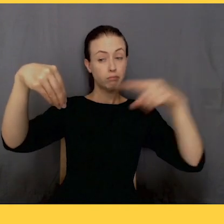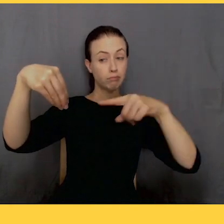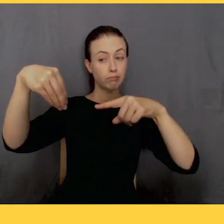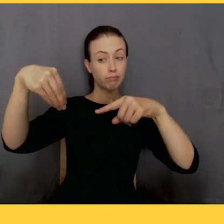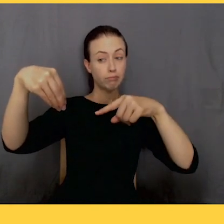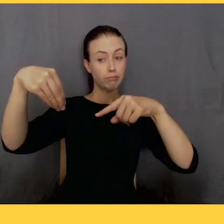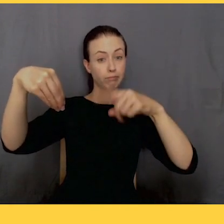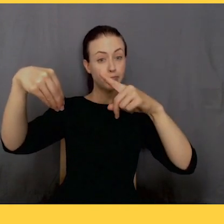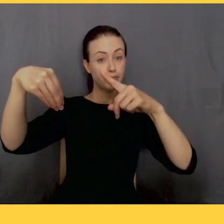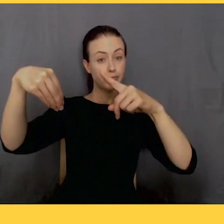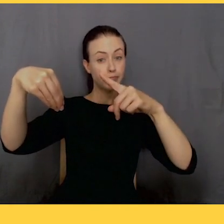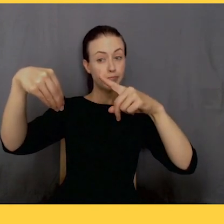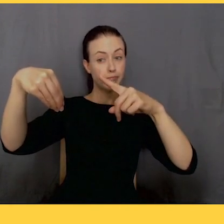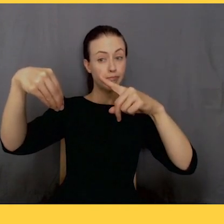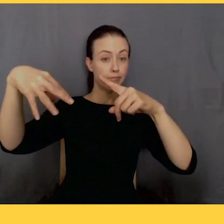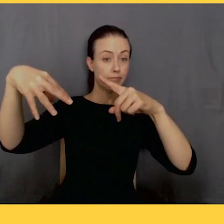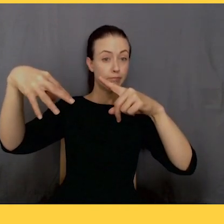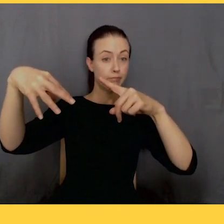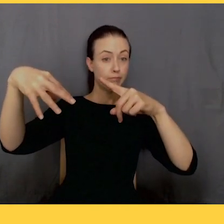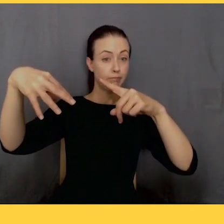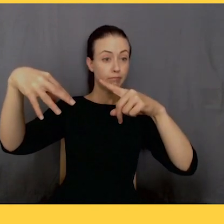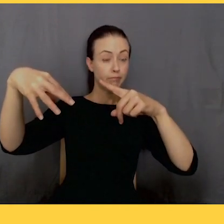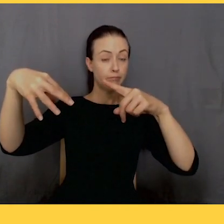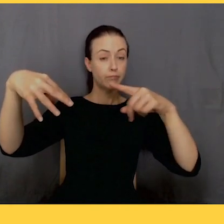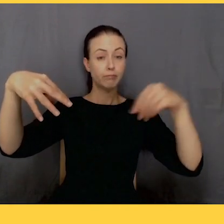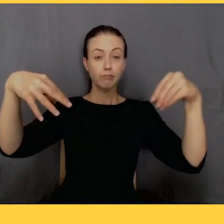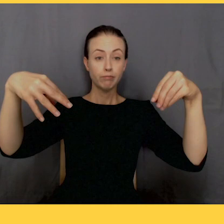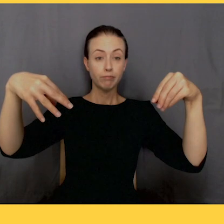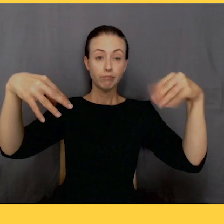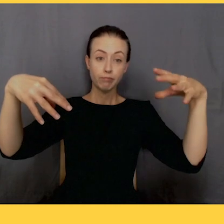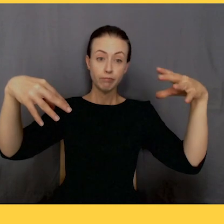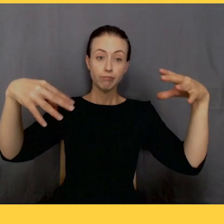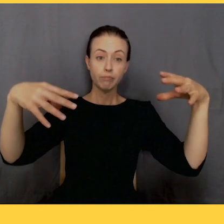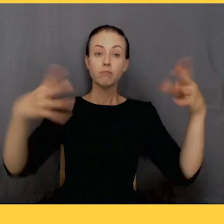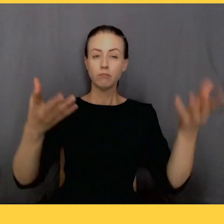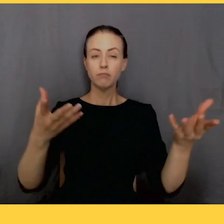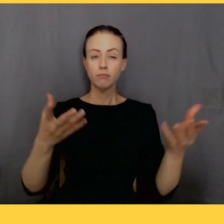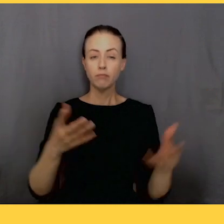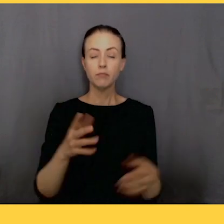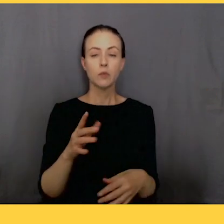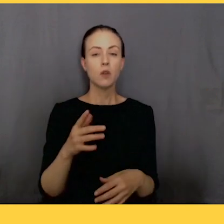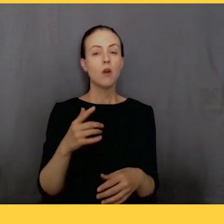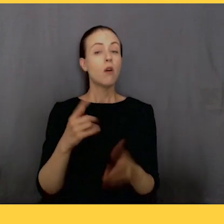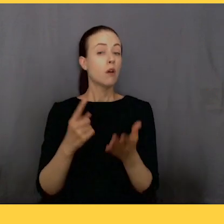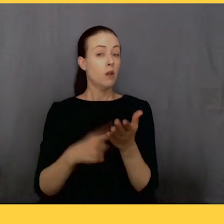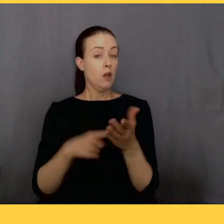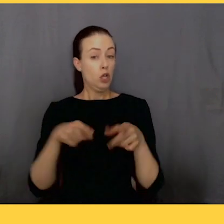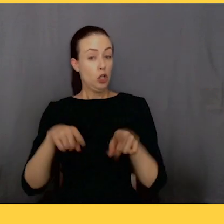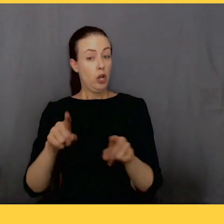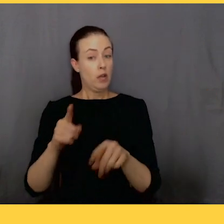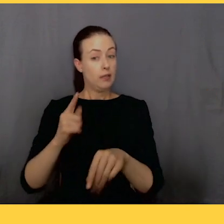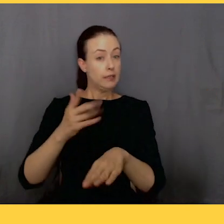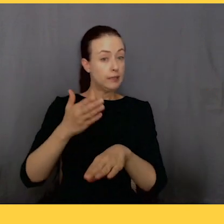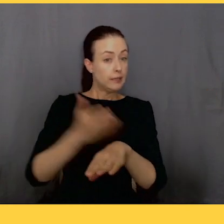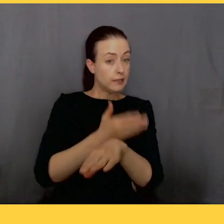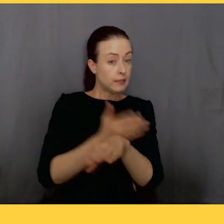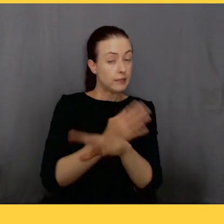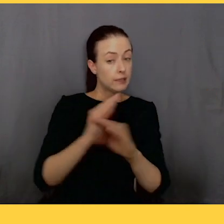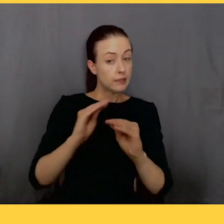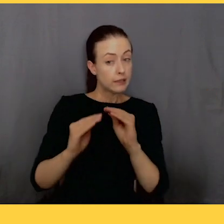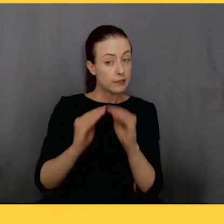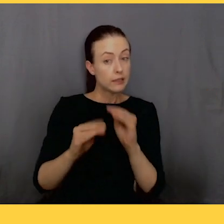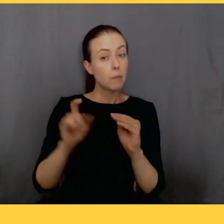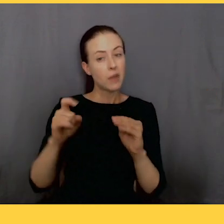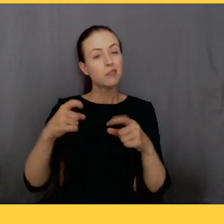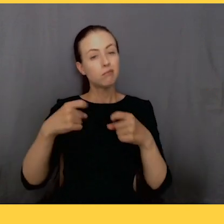reroute power to another circuit to a non-affected areas, and doing so will minimize customer outage time.